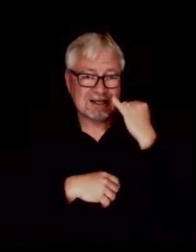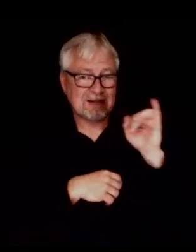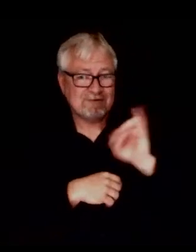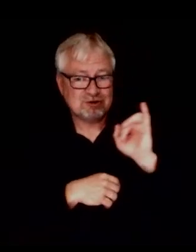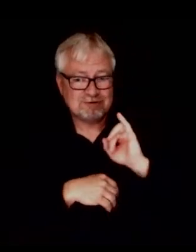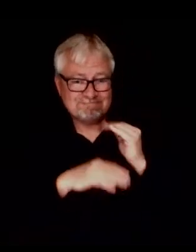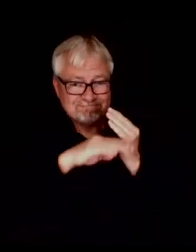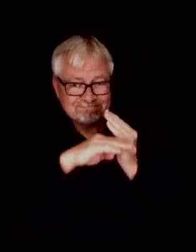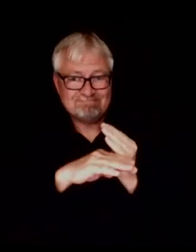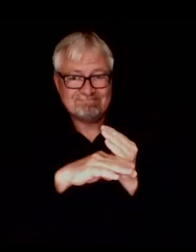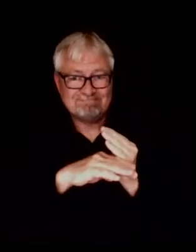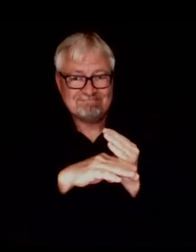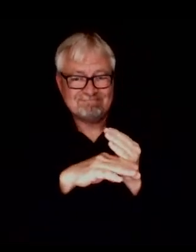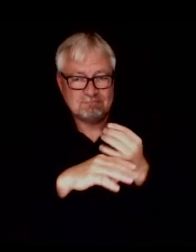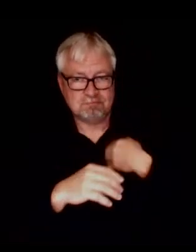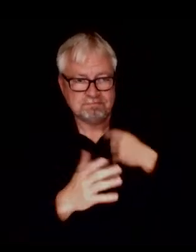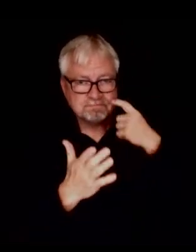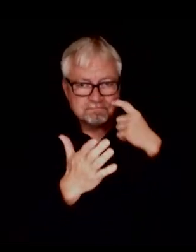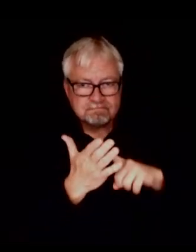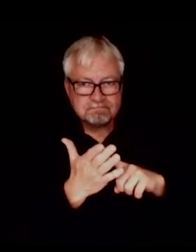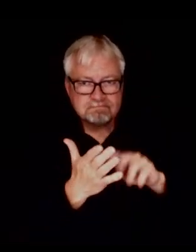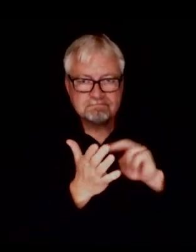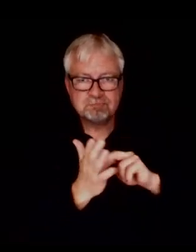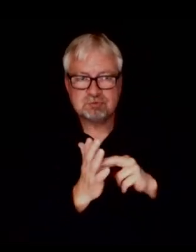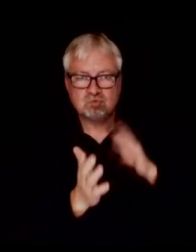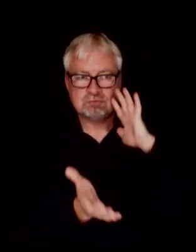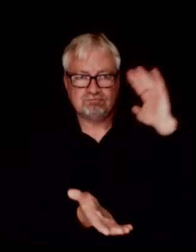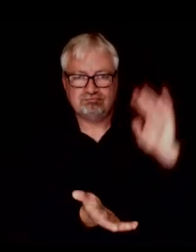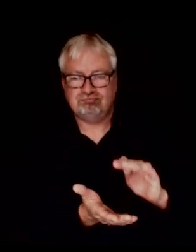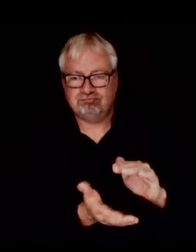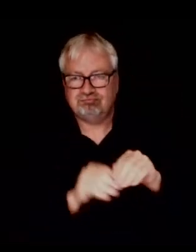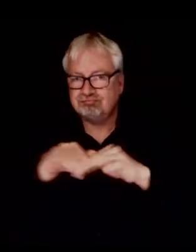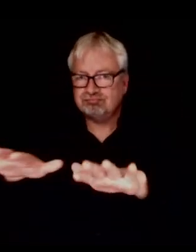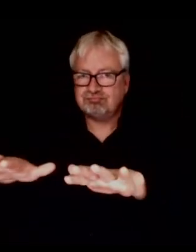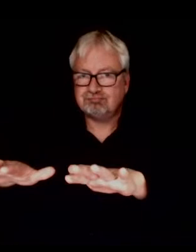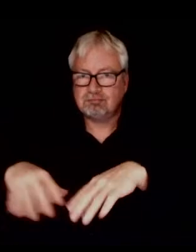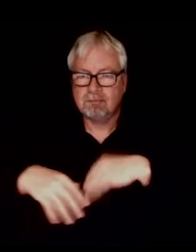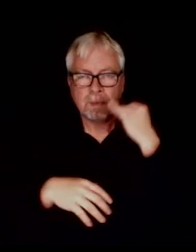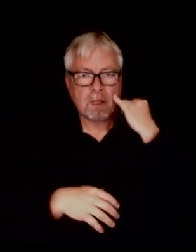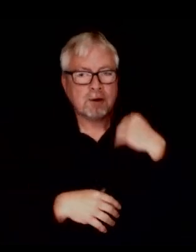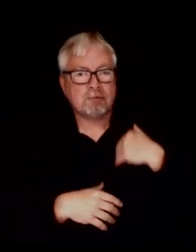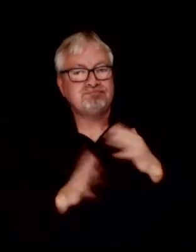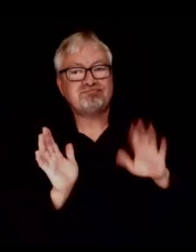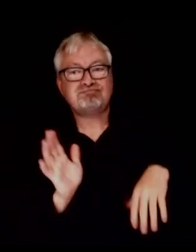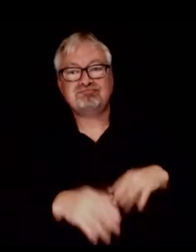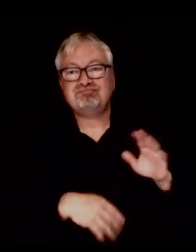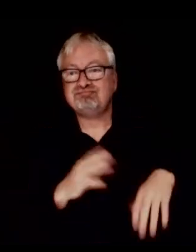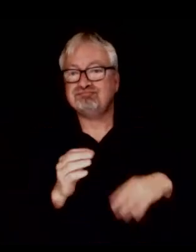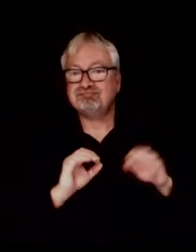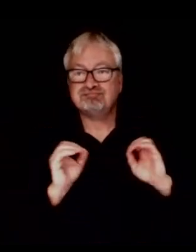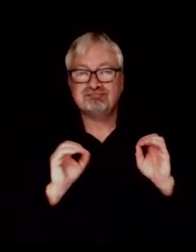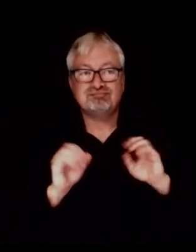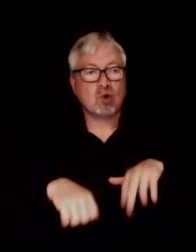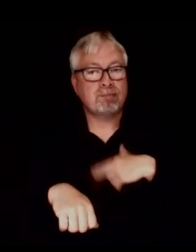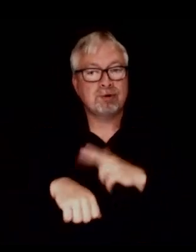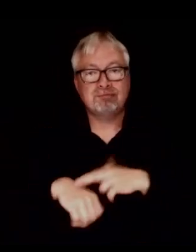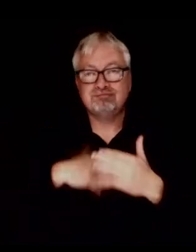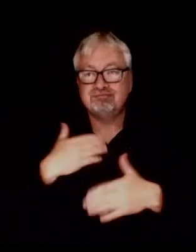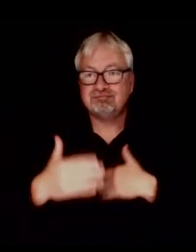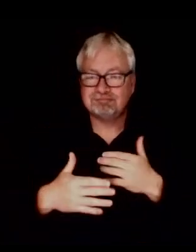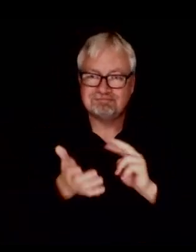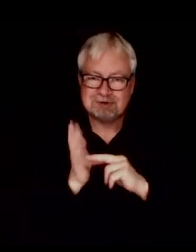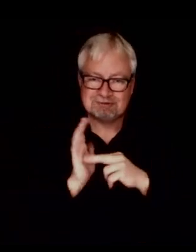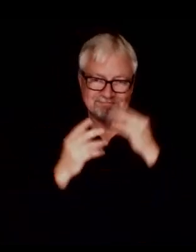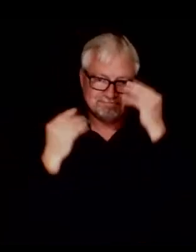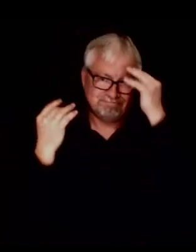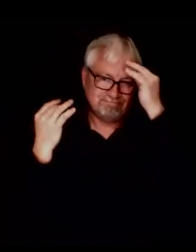When engaging in more normal activities, we must think carefully about ways to decrease risk. Staying home if you are sick